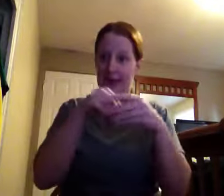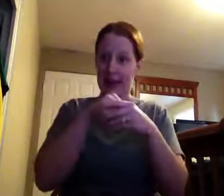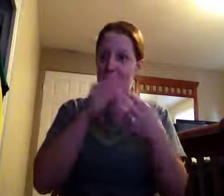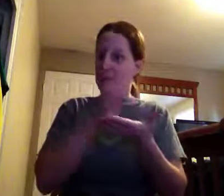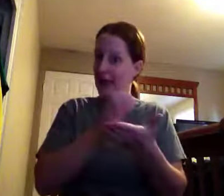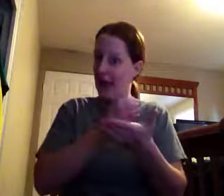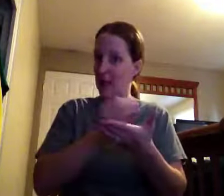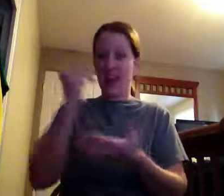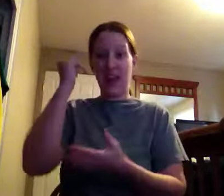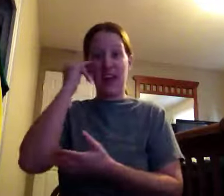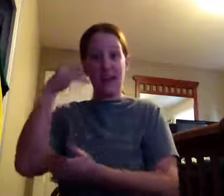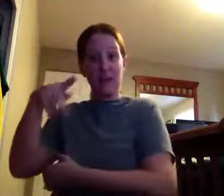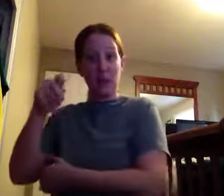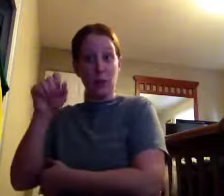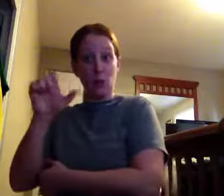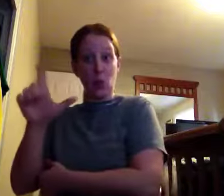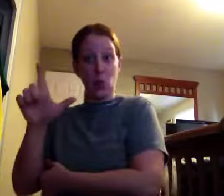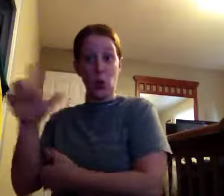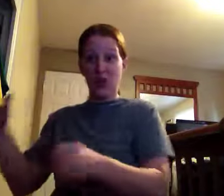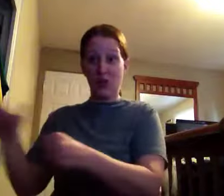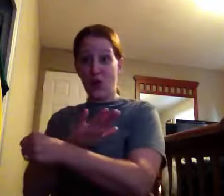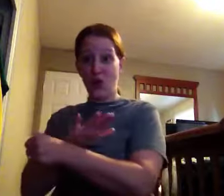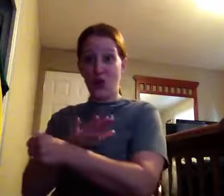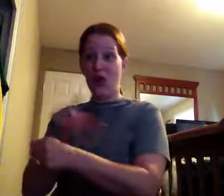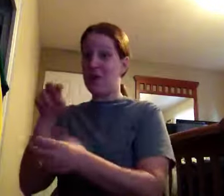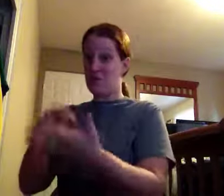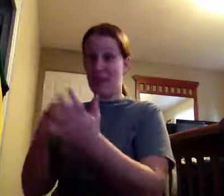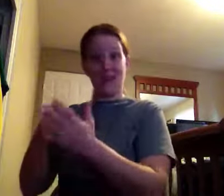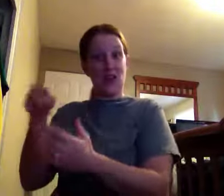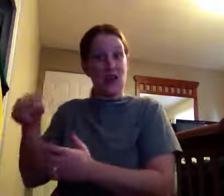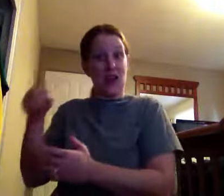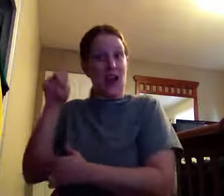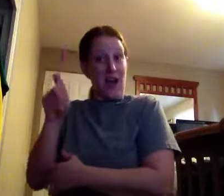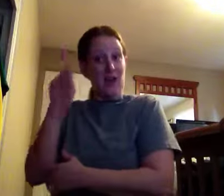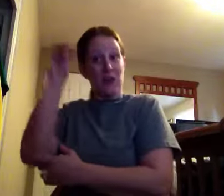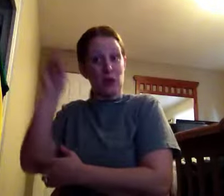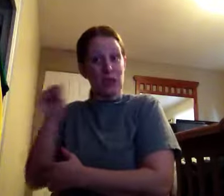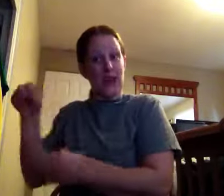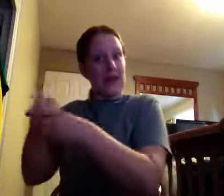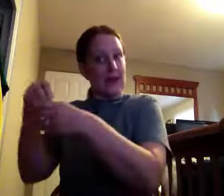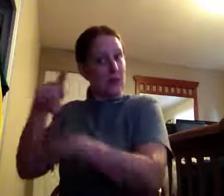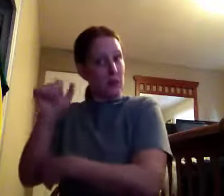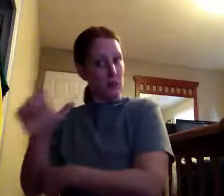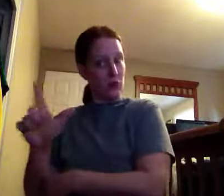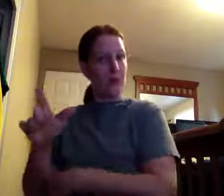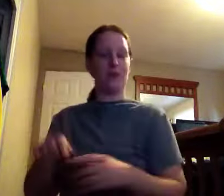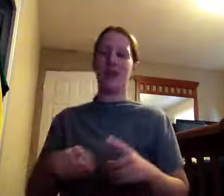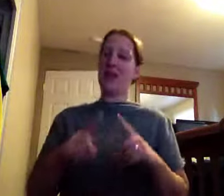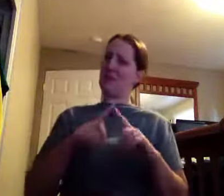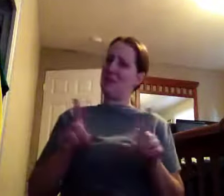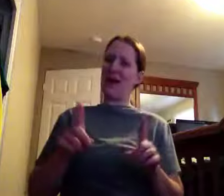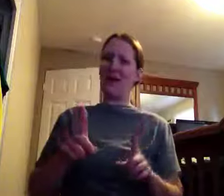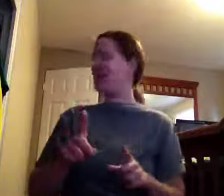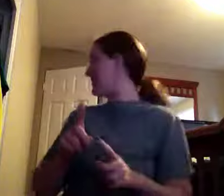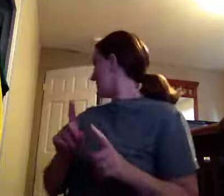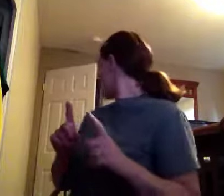But how convenient if I have 100 grams and I have 100%. If I have all of my 100 grams, and